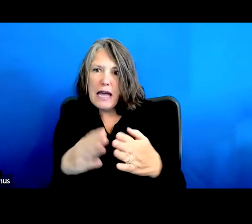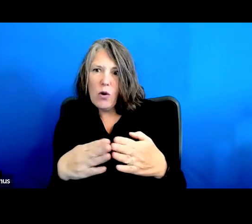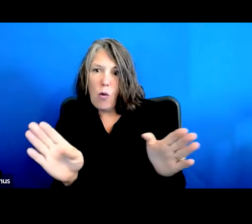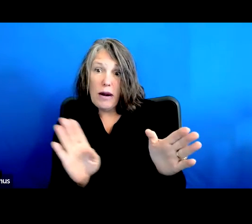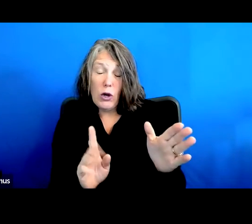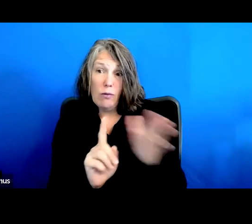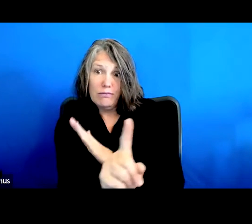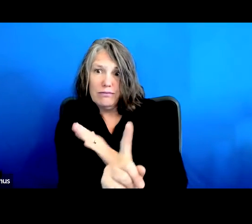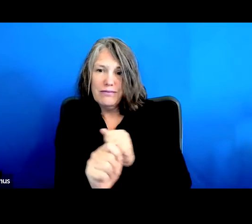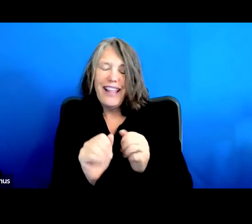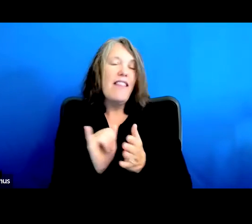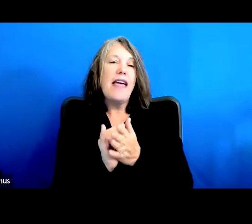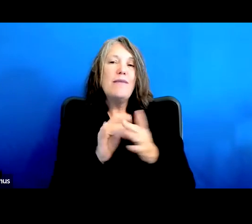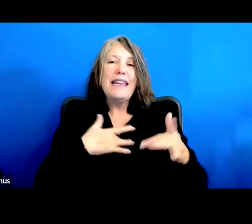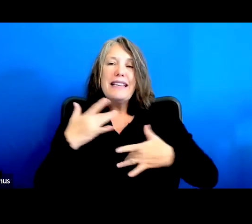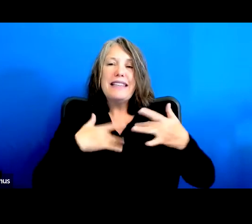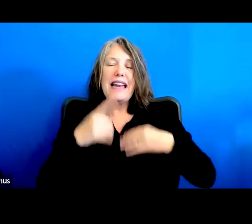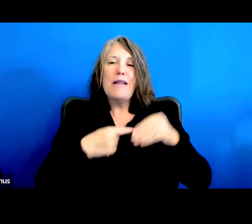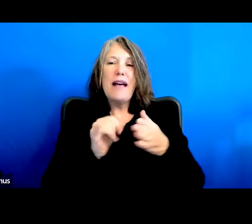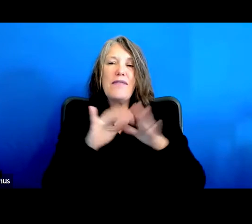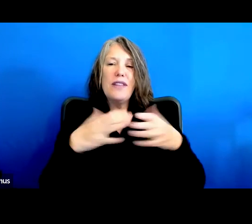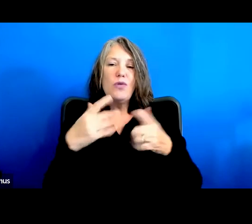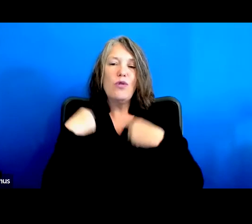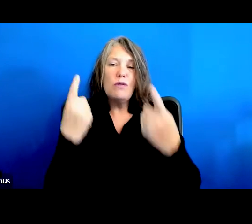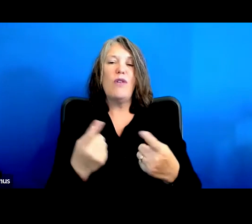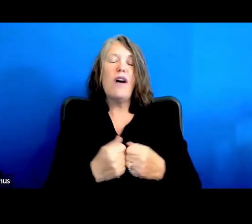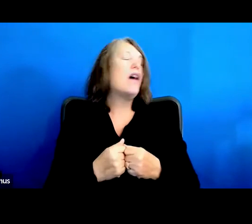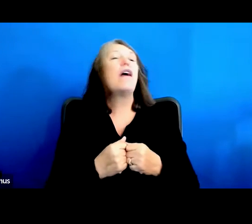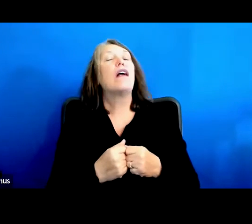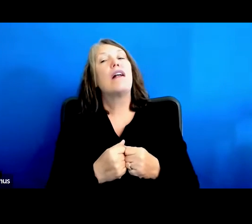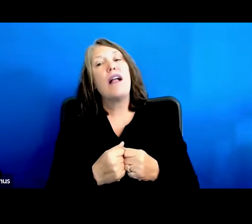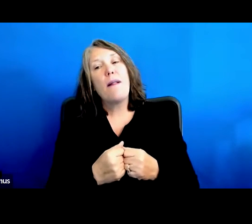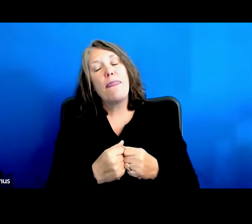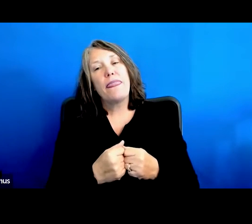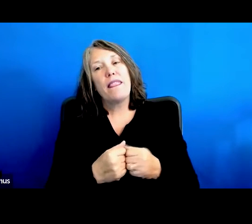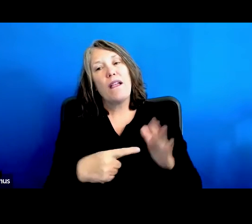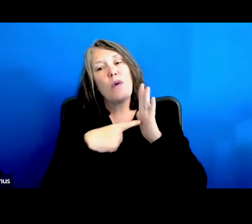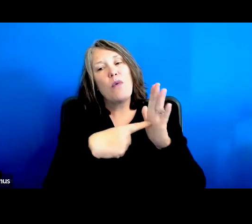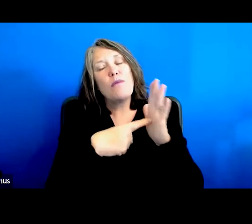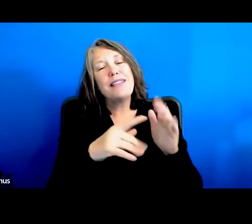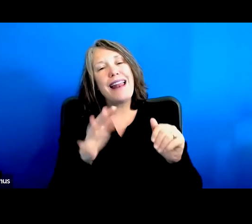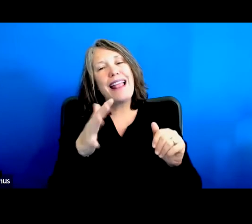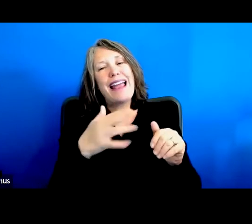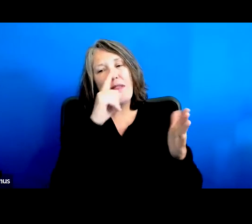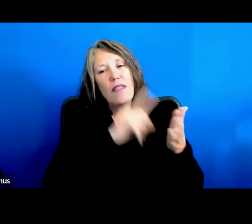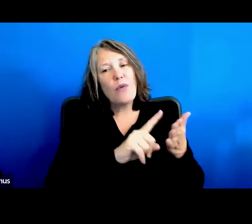really exciting about this group so far, is that you know, as representing kind of the researcher side of this, like